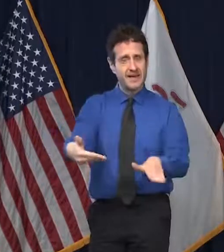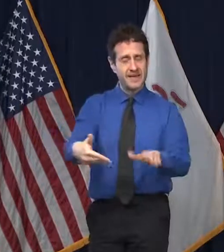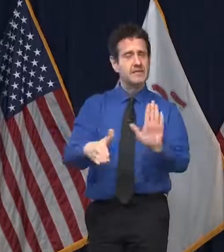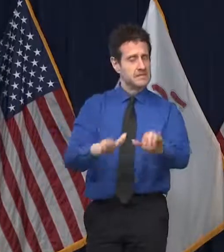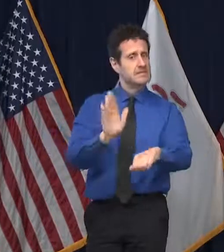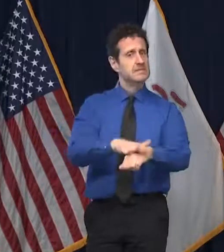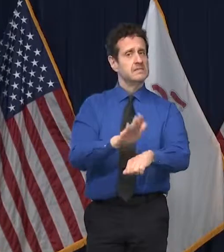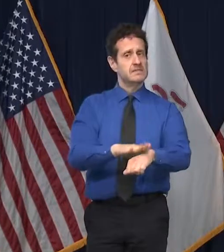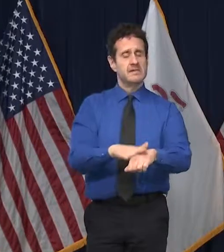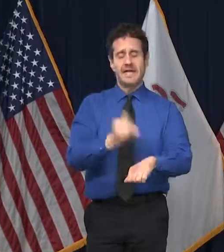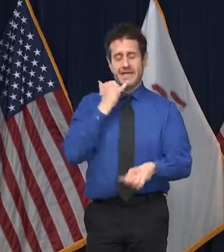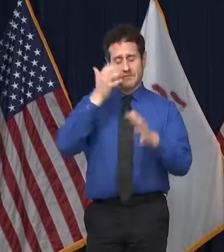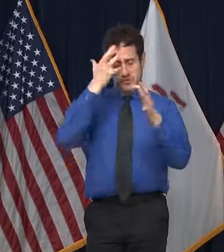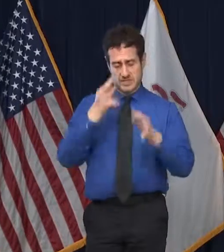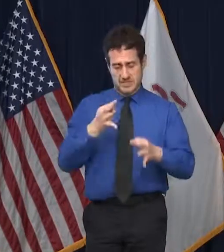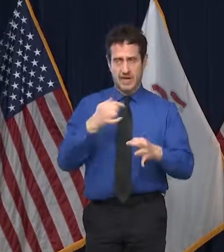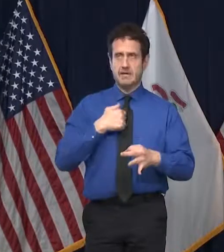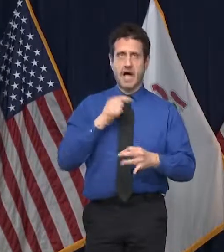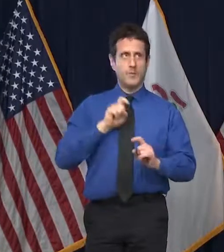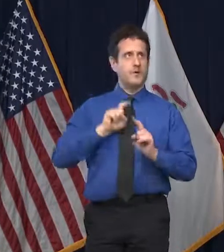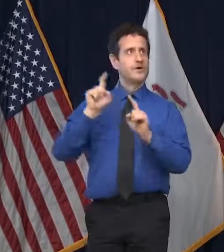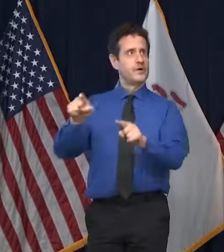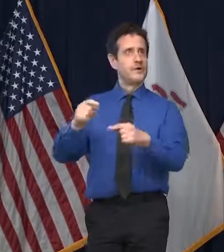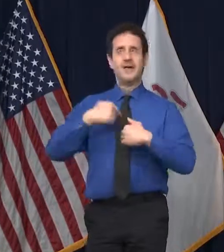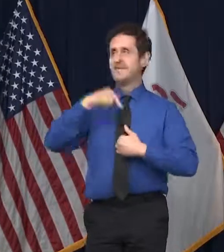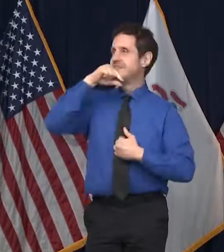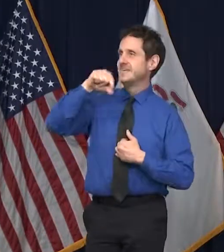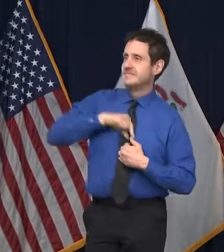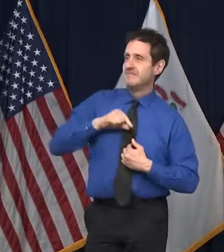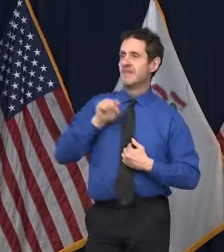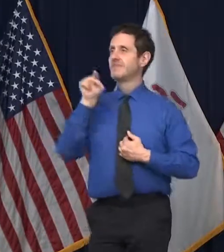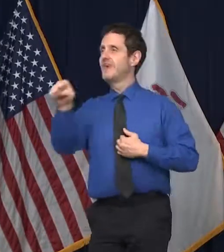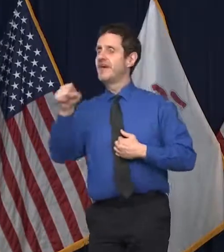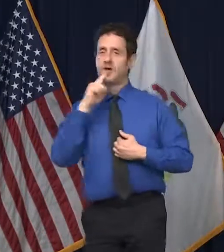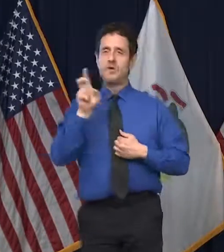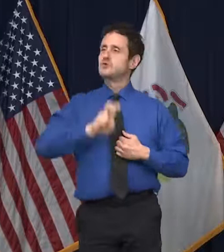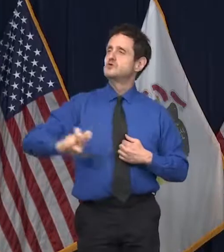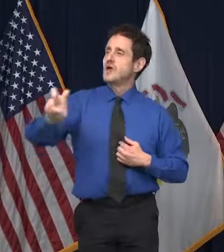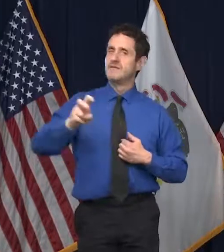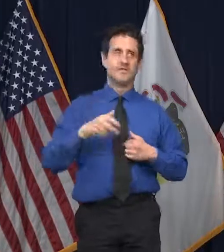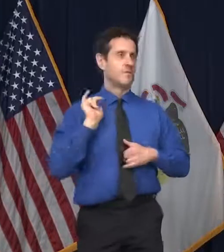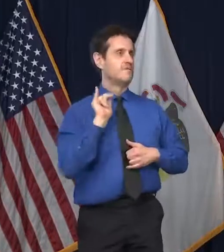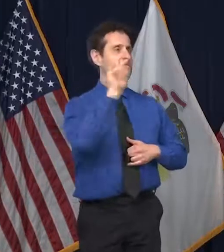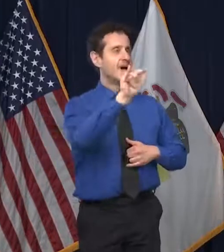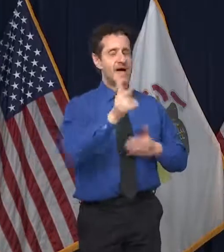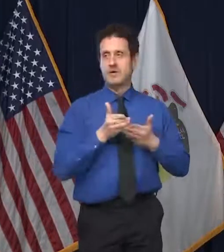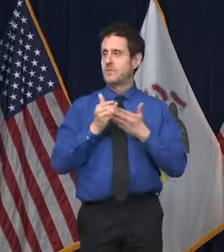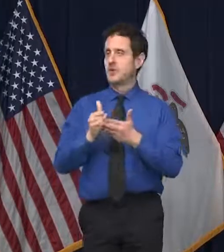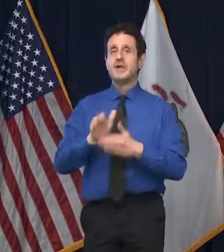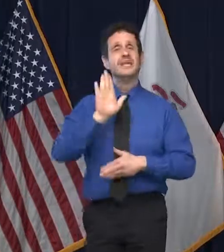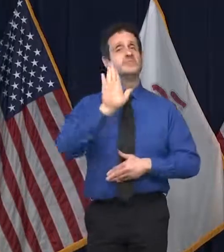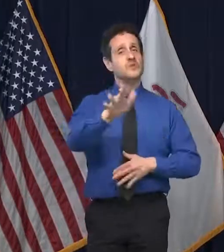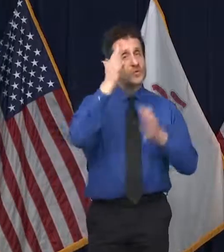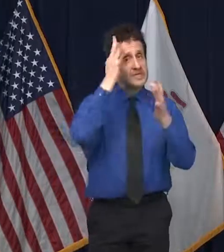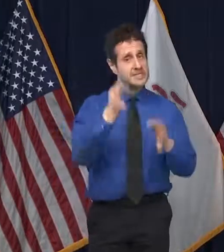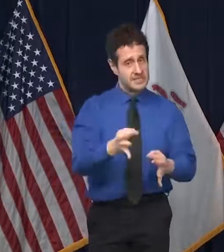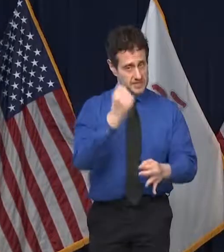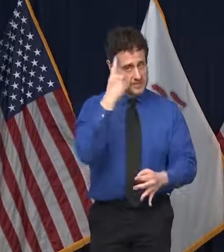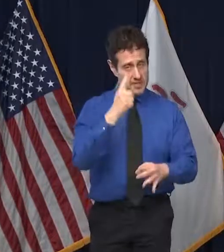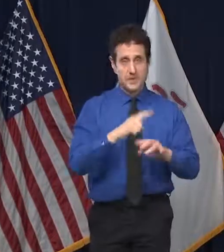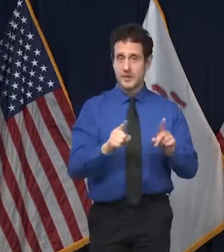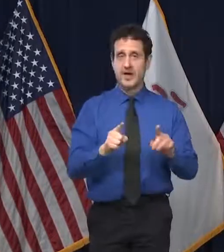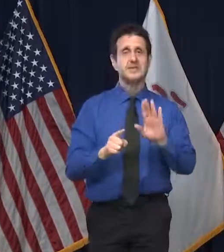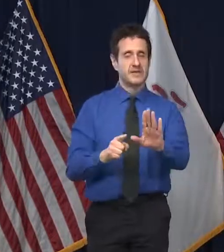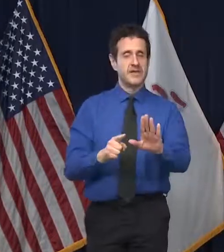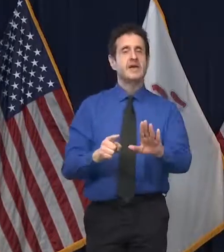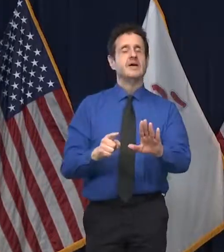or to have an event or to have a large Thanksgiving feast is yours to make. But I want to make sure that you can't say you